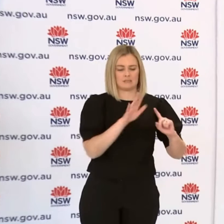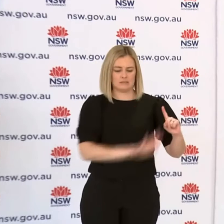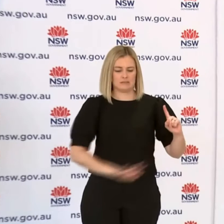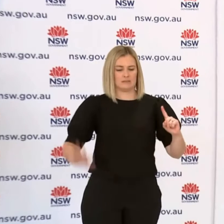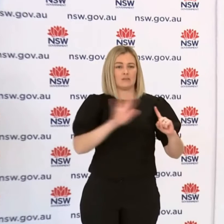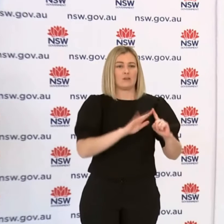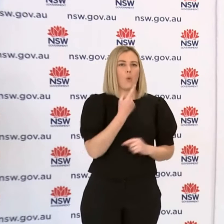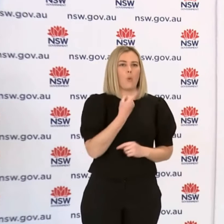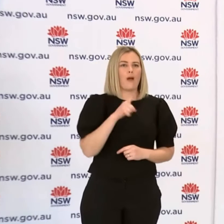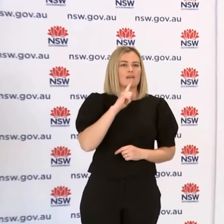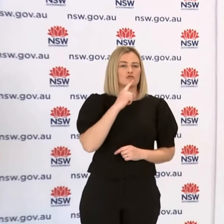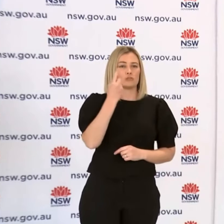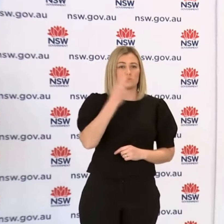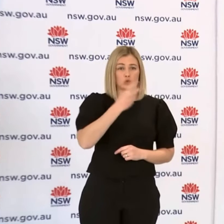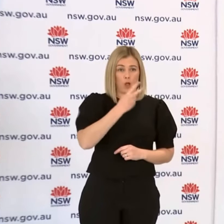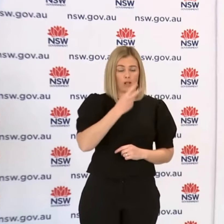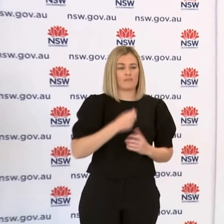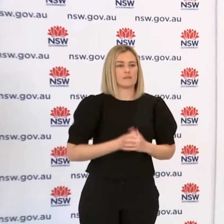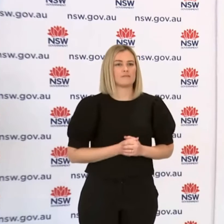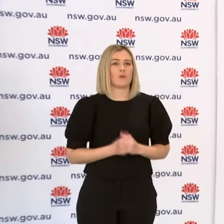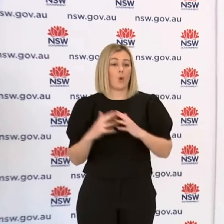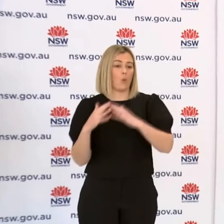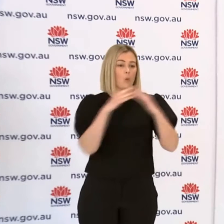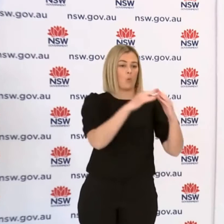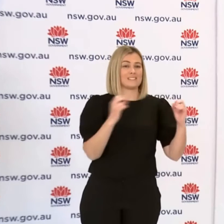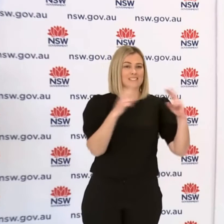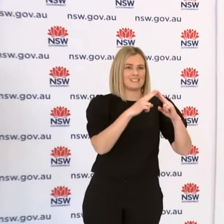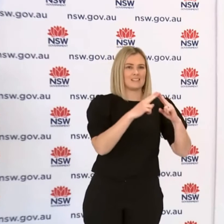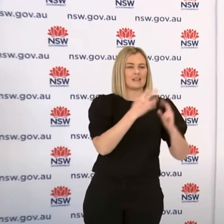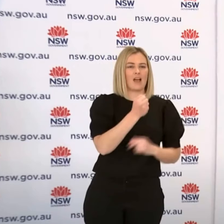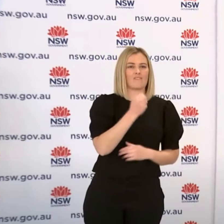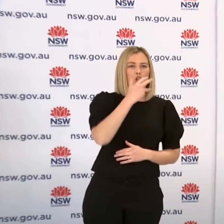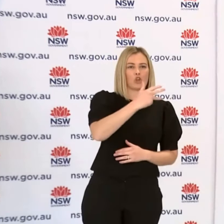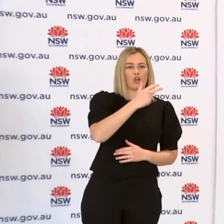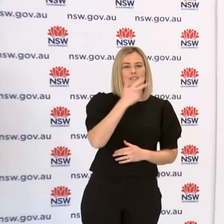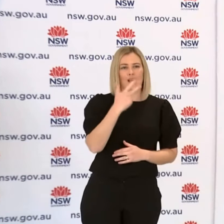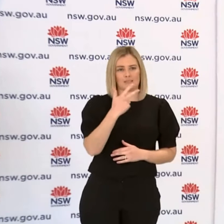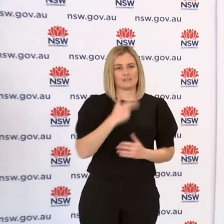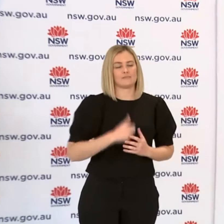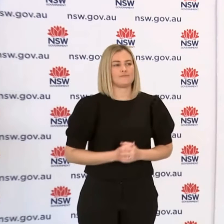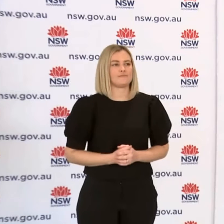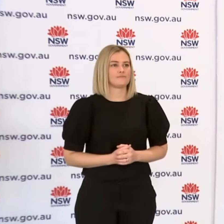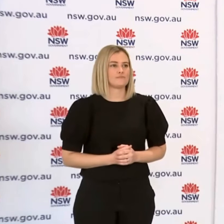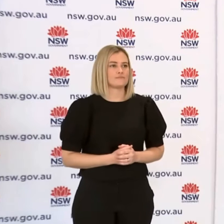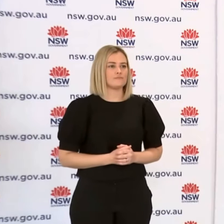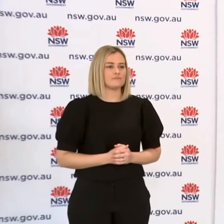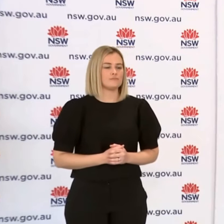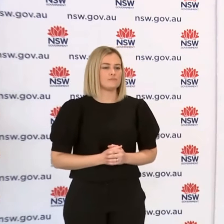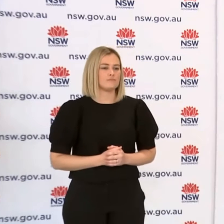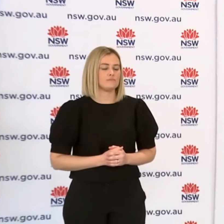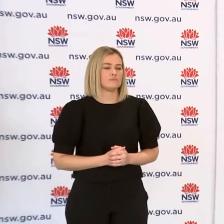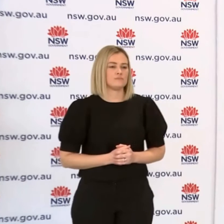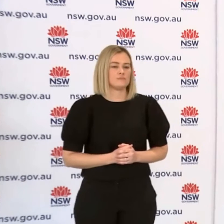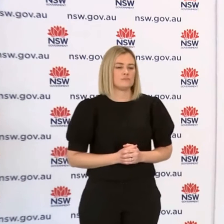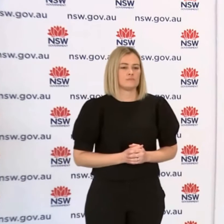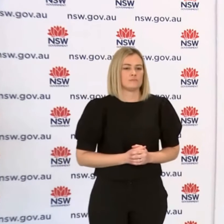there's 112, and in Western Sydney, at local health district, there was 98. I want to emphasise